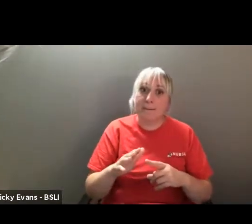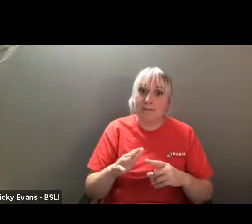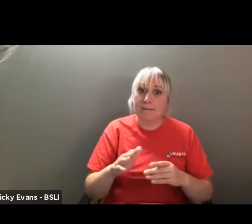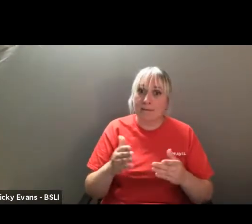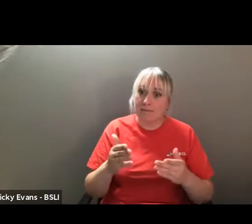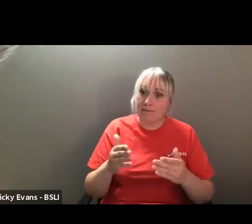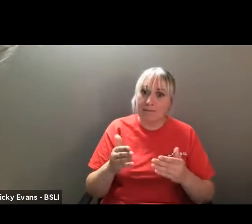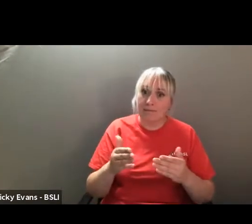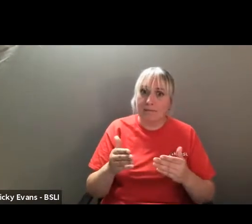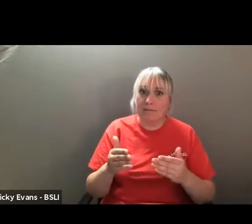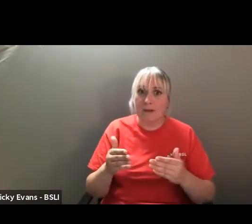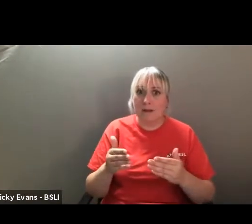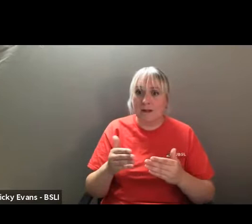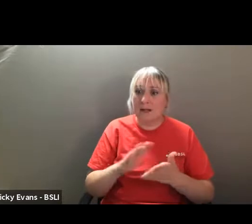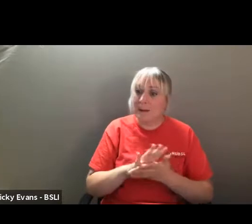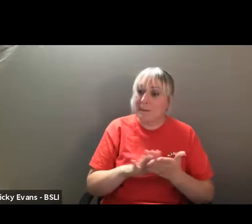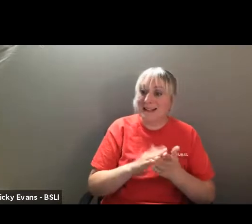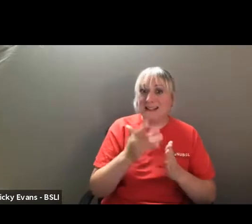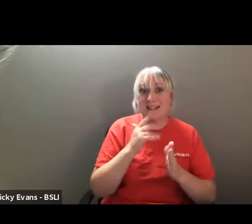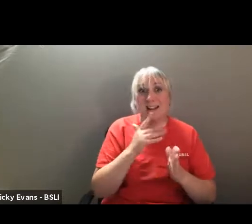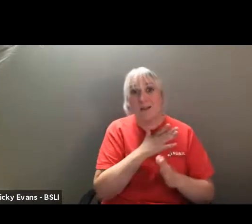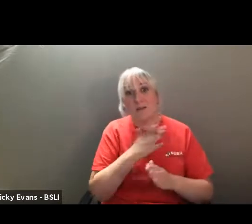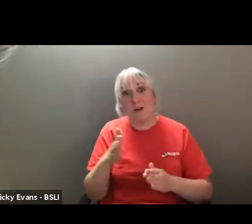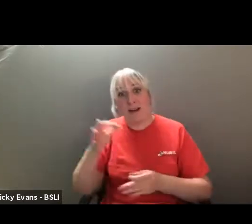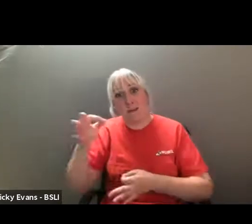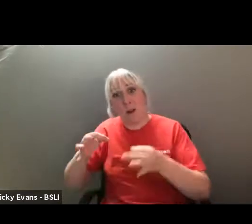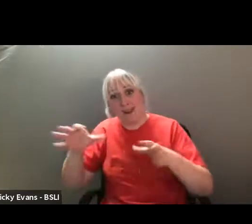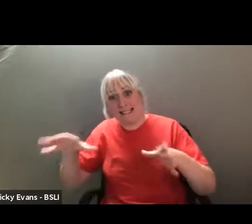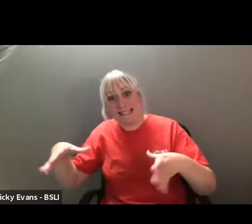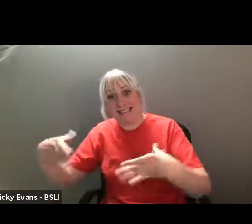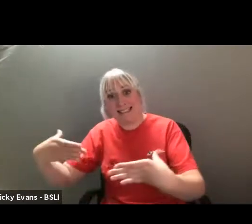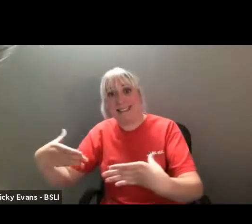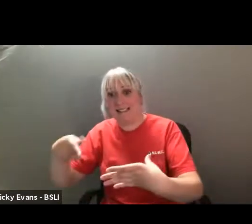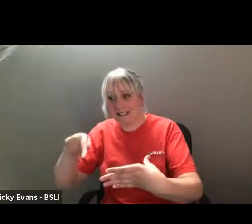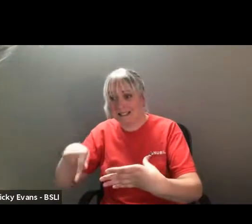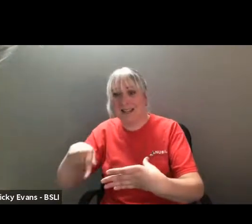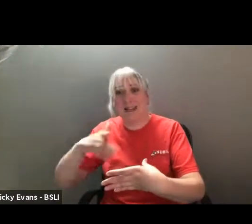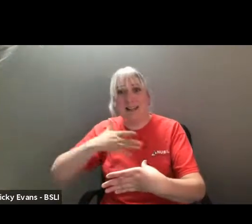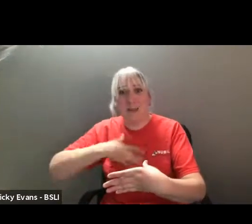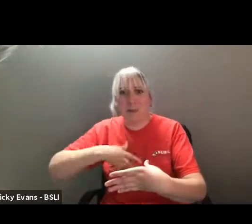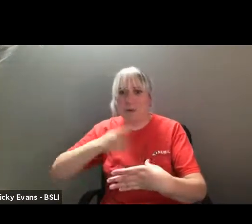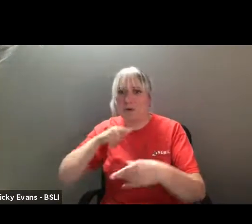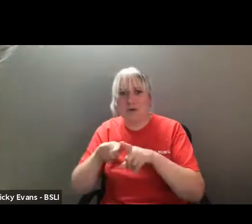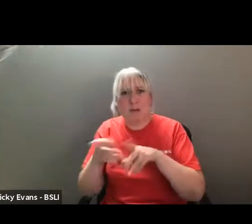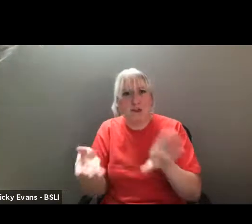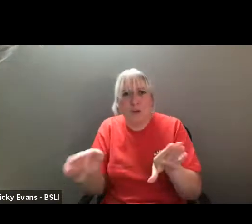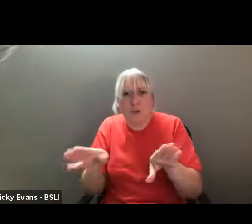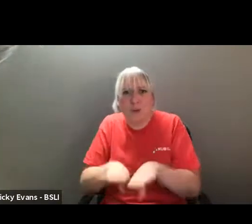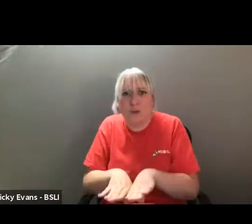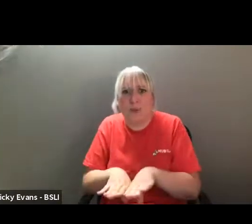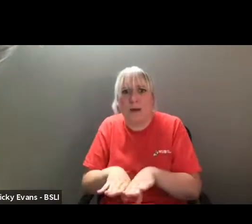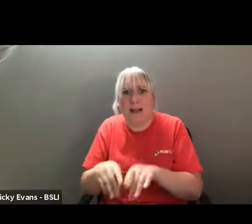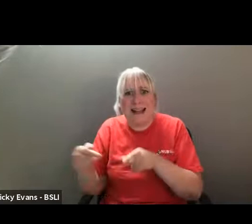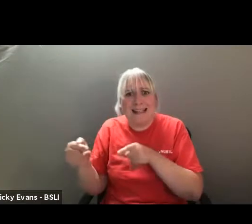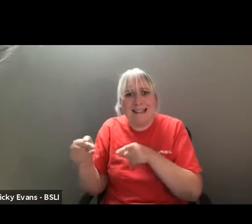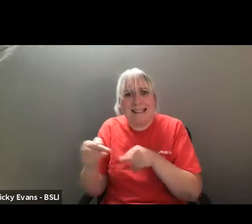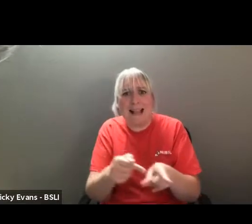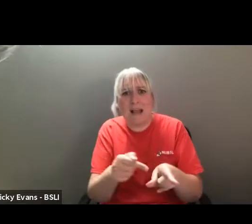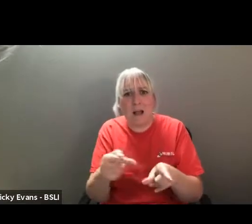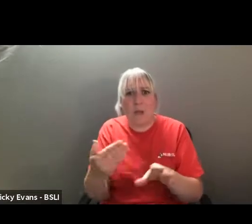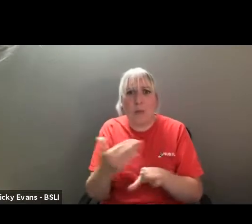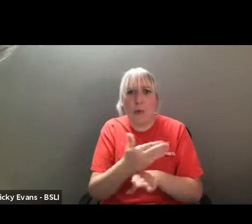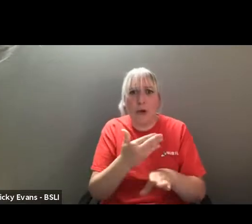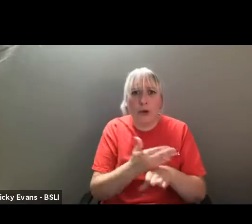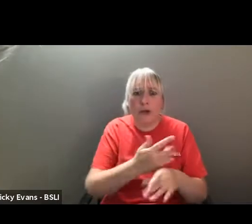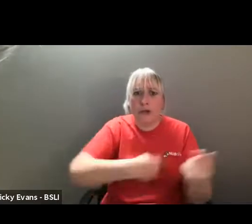assault by the right wing, saying that we actually need to wrap up this program and attack it and attack workers accessing